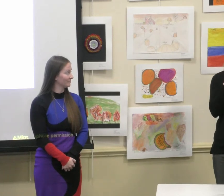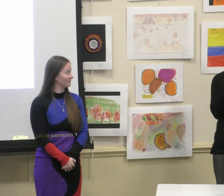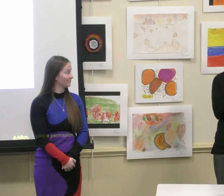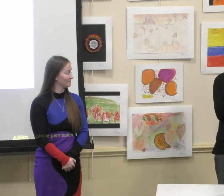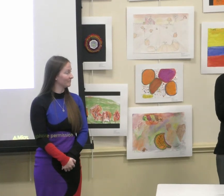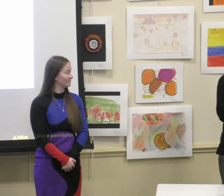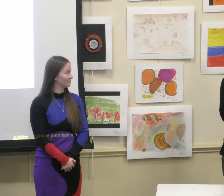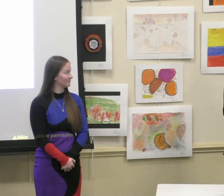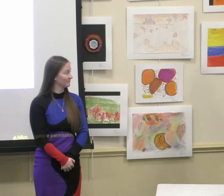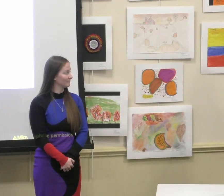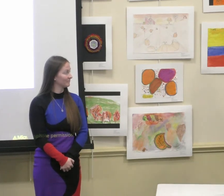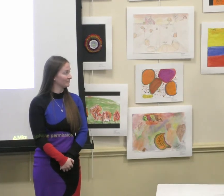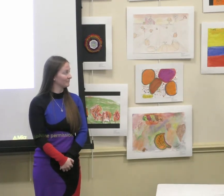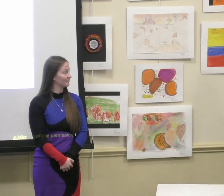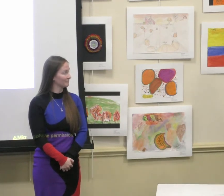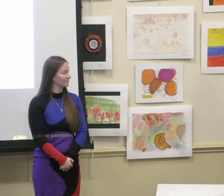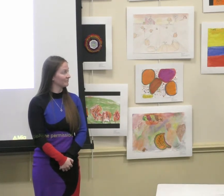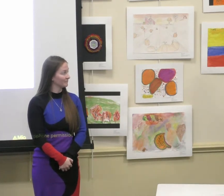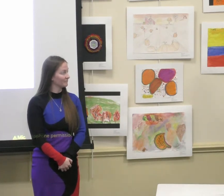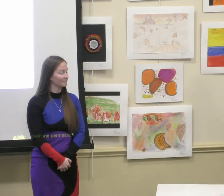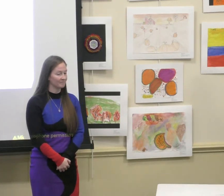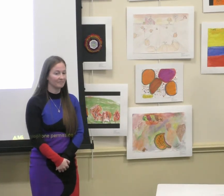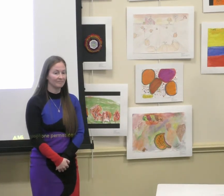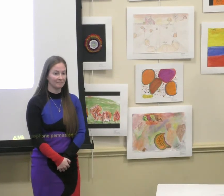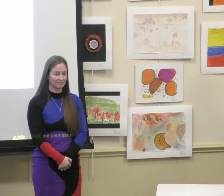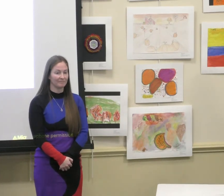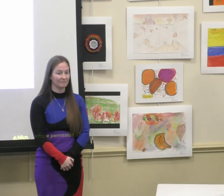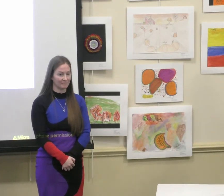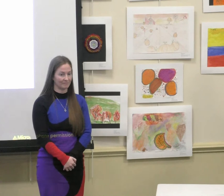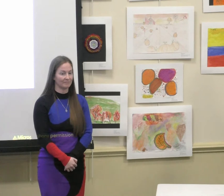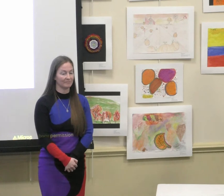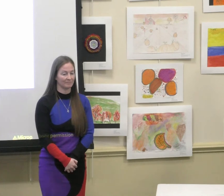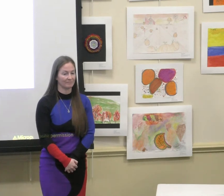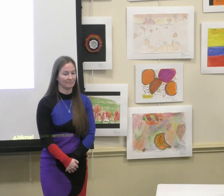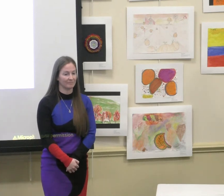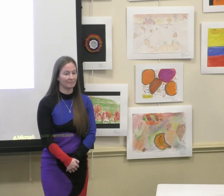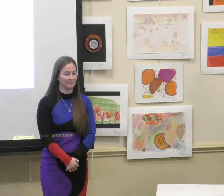be learning sign and it would be easier for them to access, but that's not always the case.